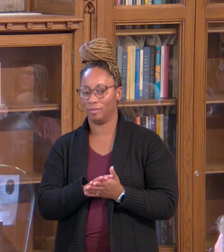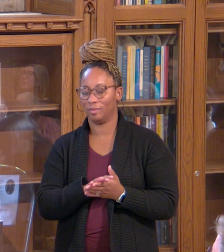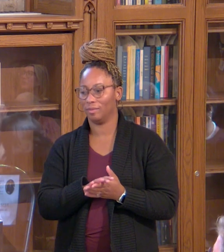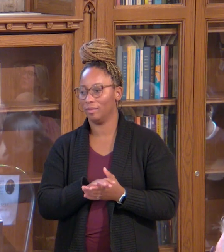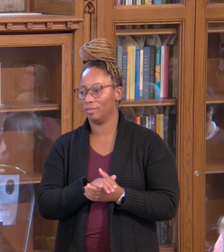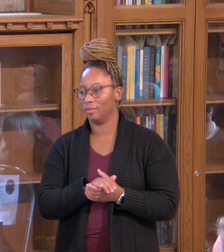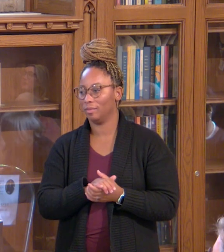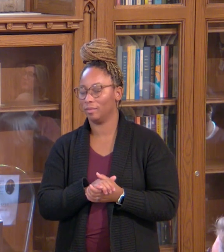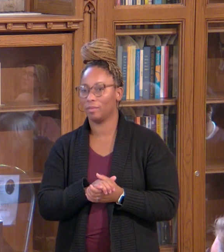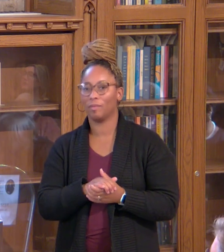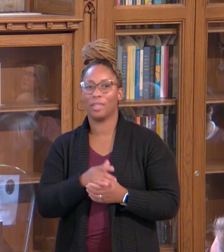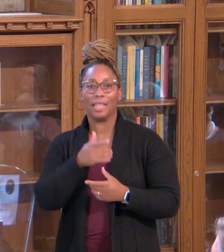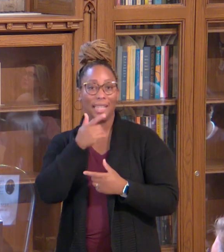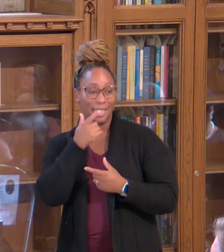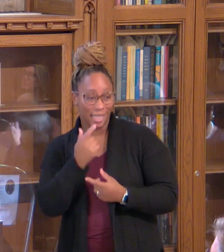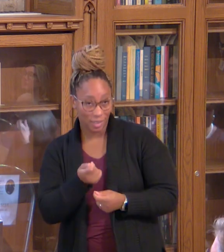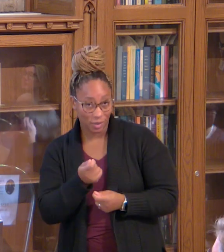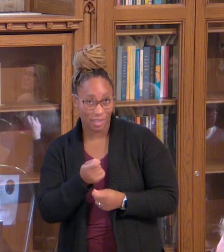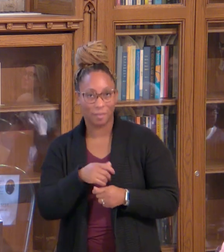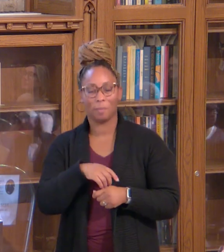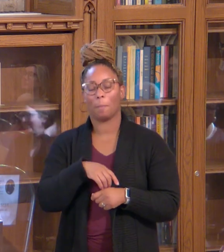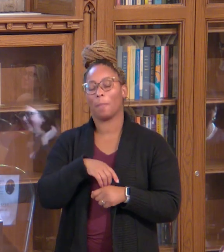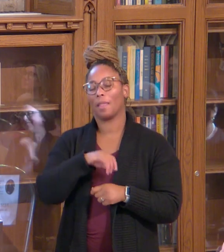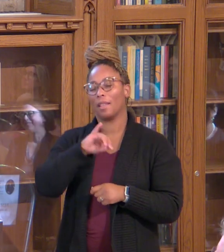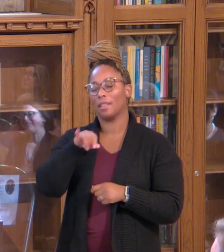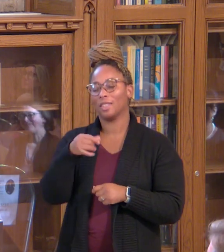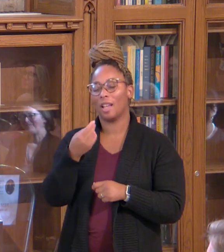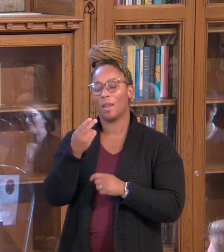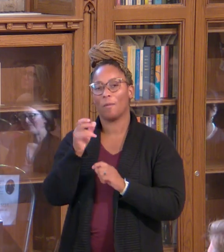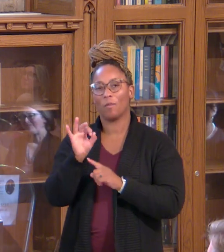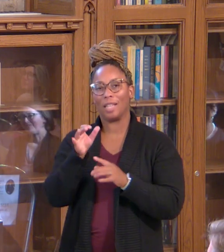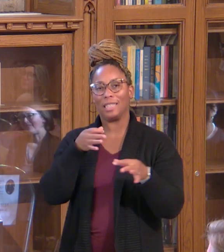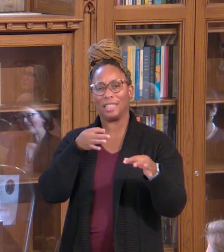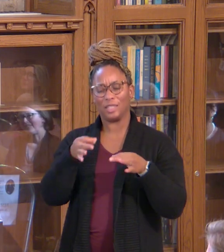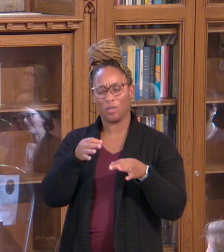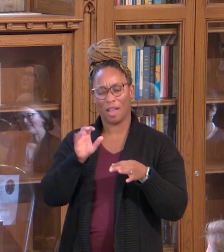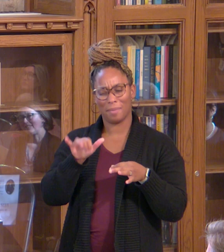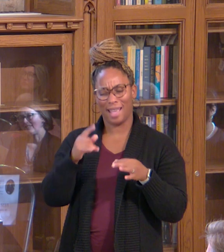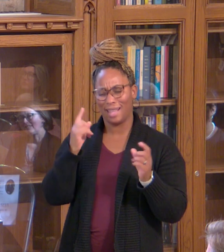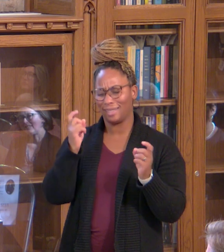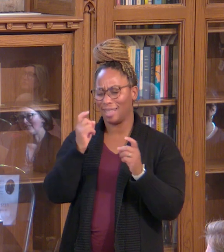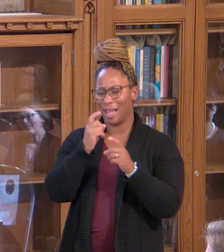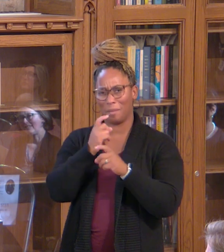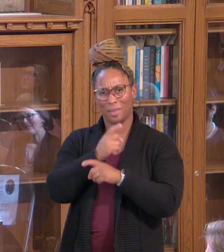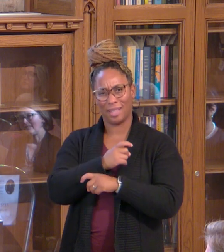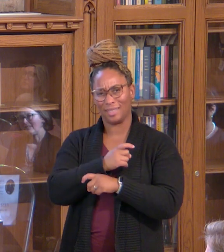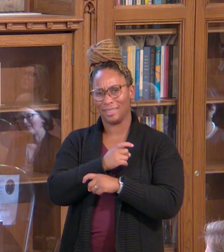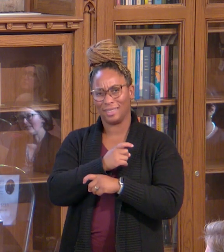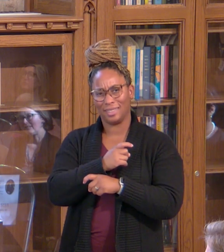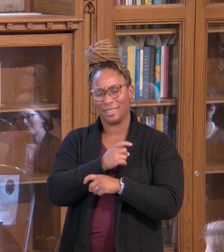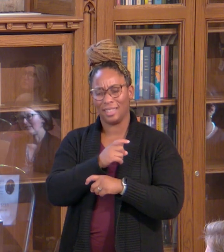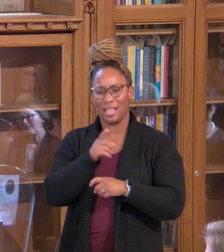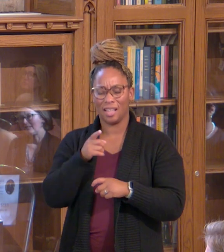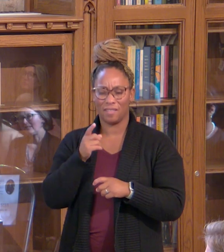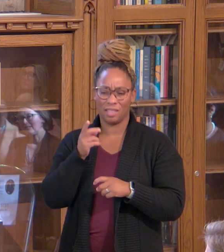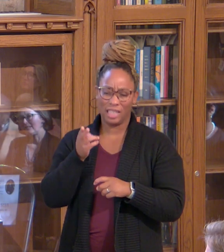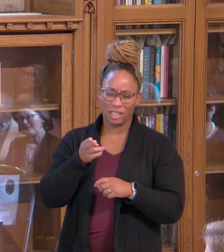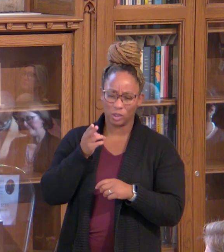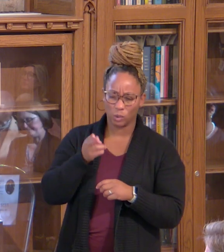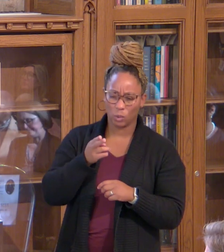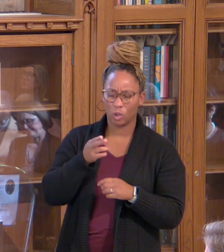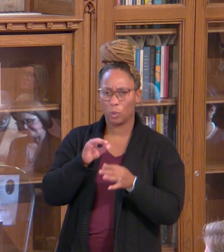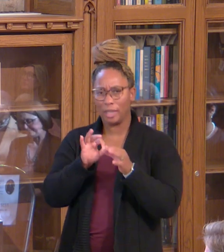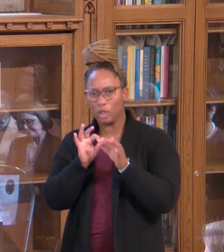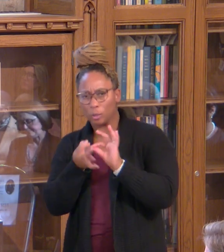Association interestingly however John hope Franklin described the complexity and contestation of historical